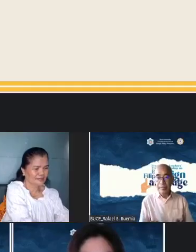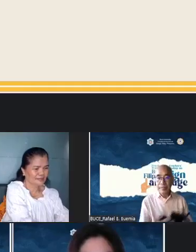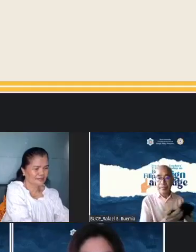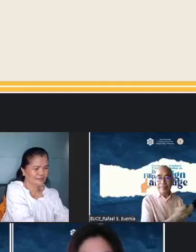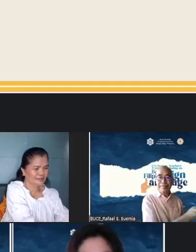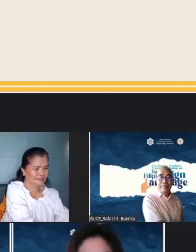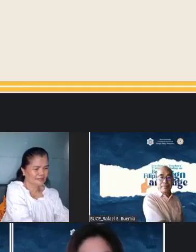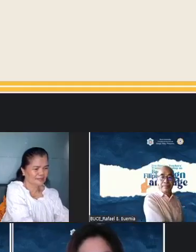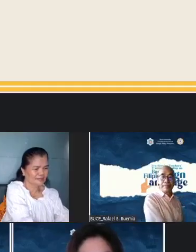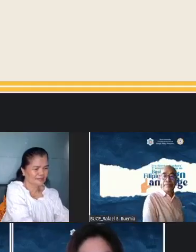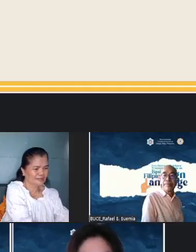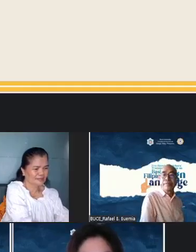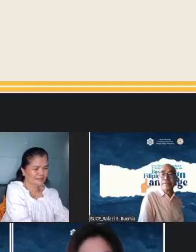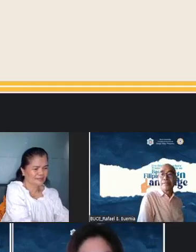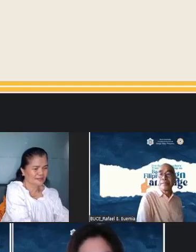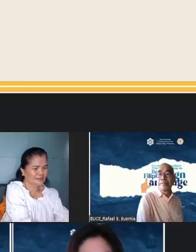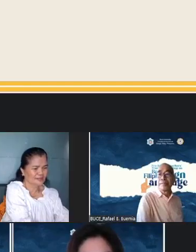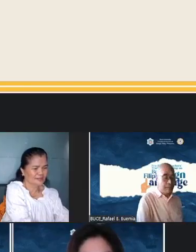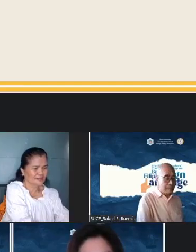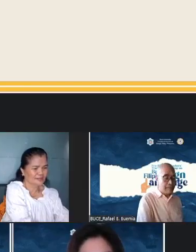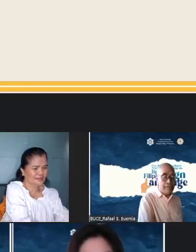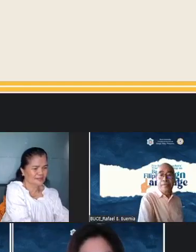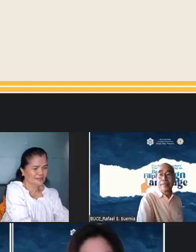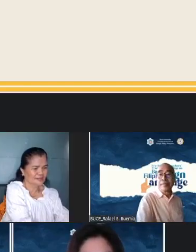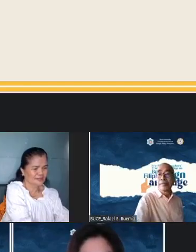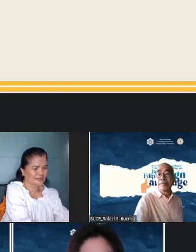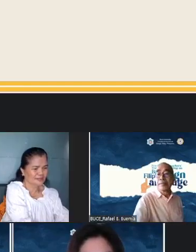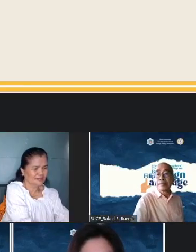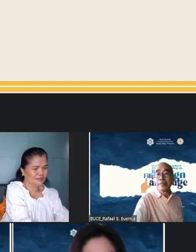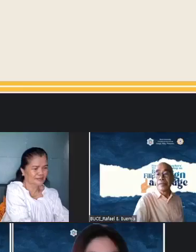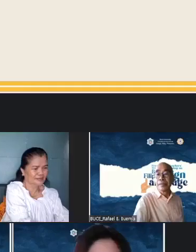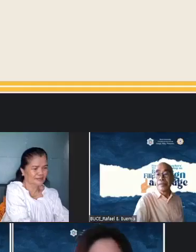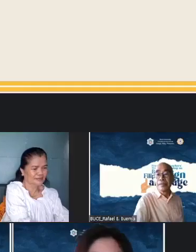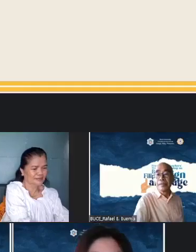have access talaga sa education. Right, Miss Joni?